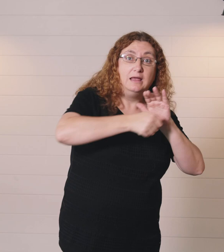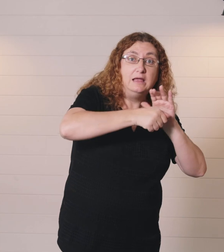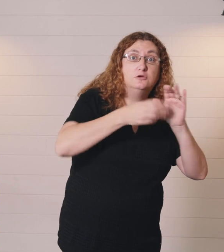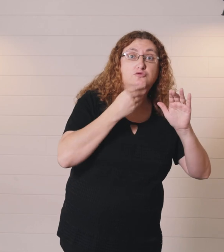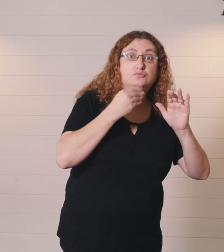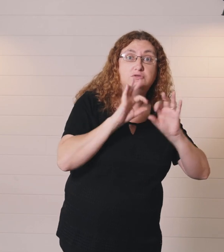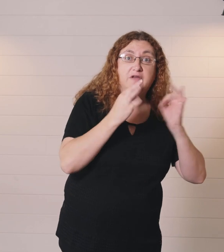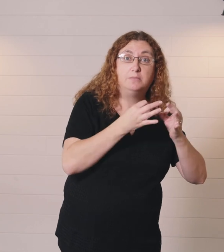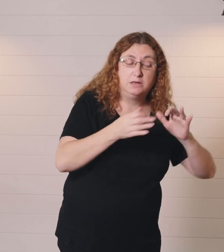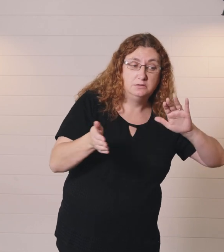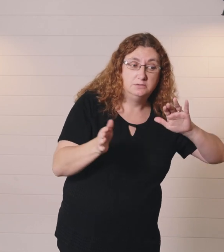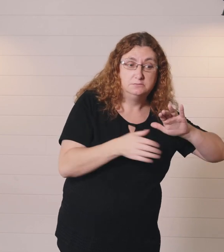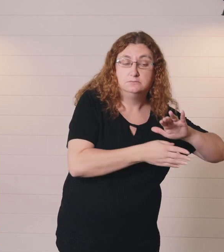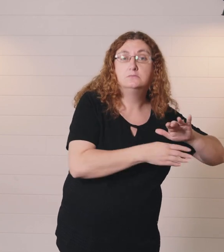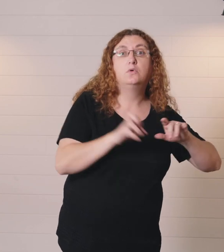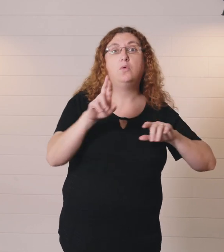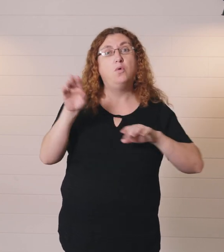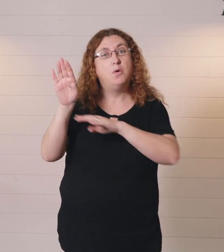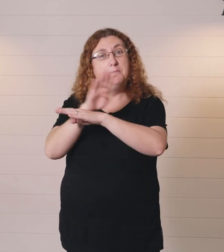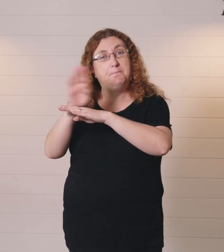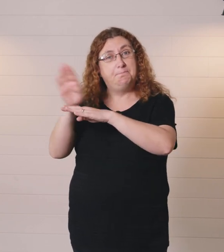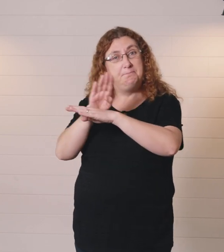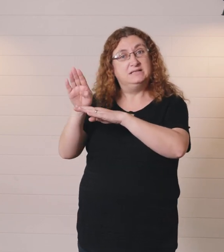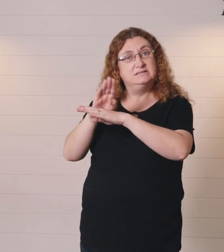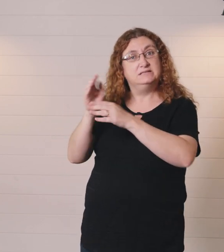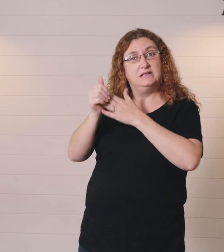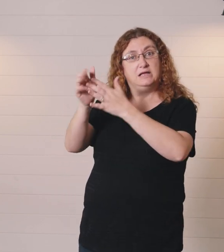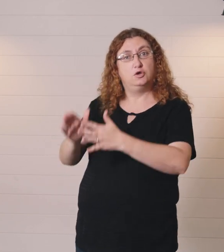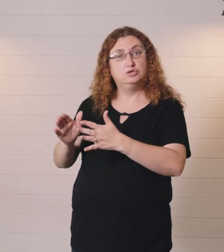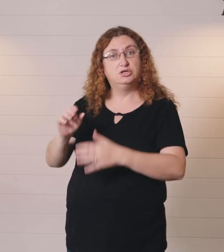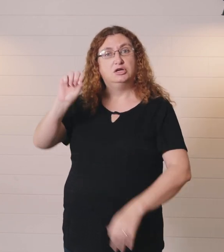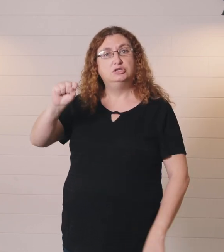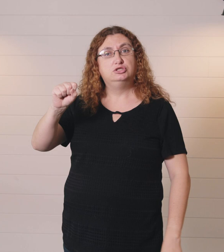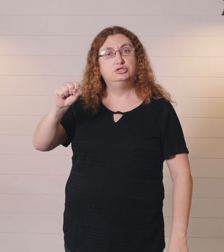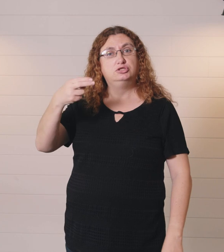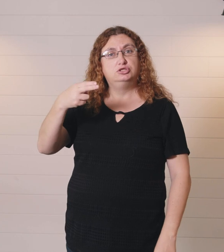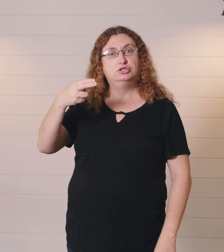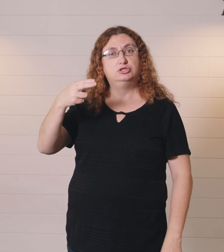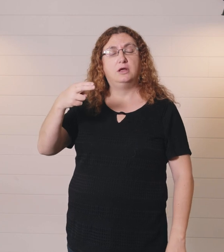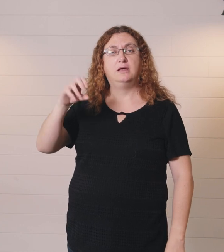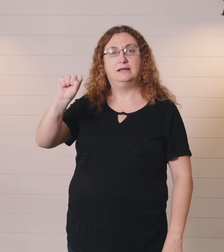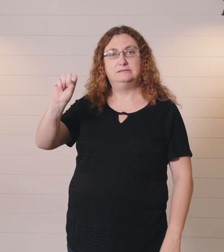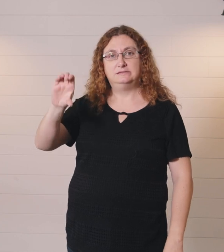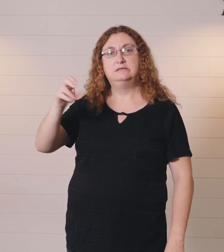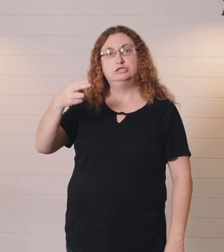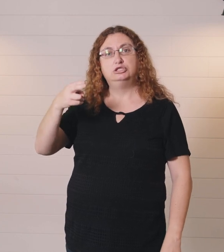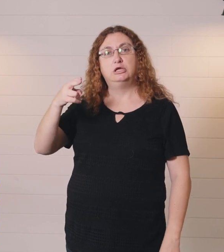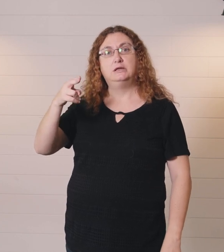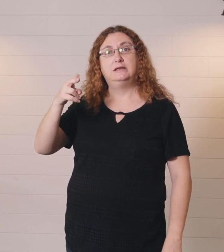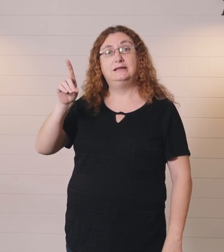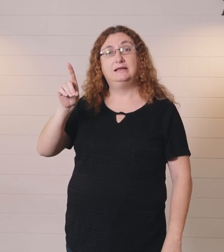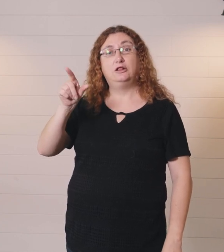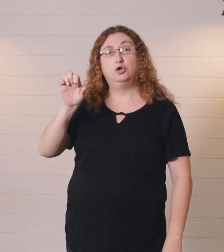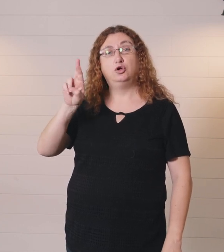and hid them from the Nazi army, or how business leaders like Oskar Schindler protected 1,200 Jews in his